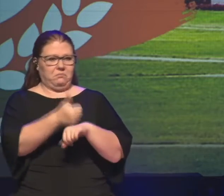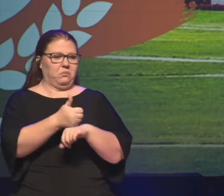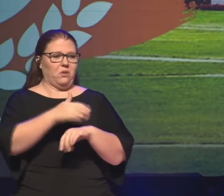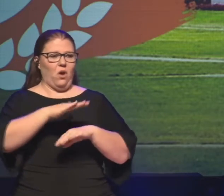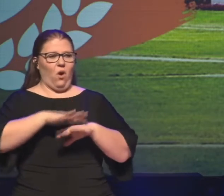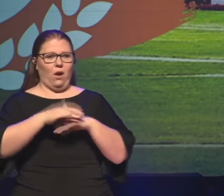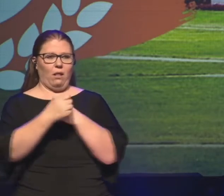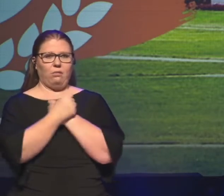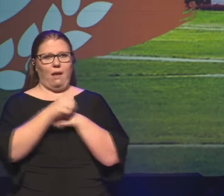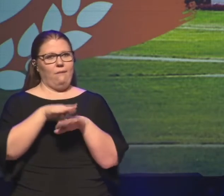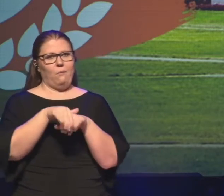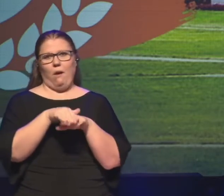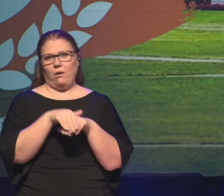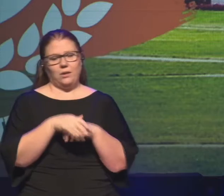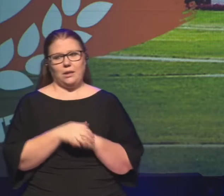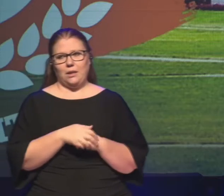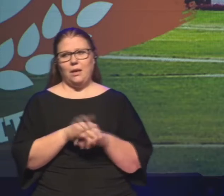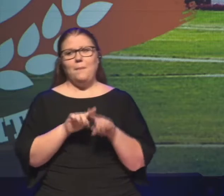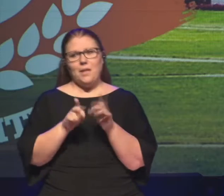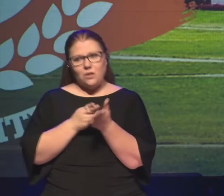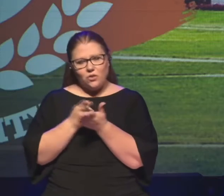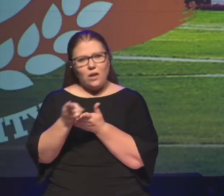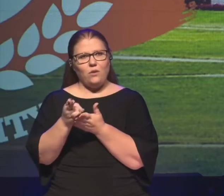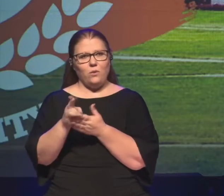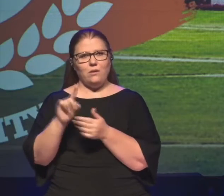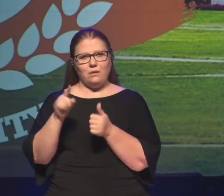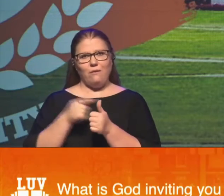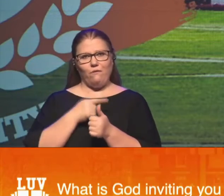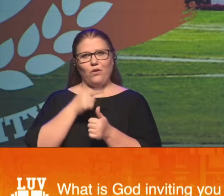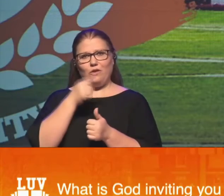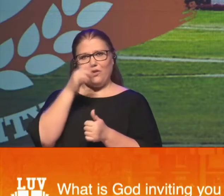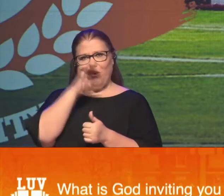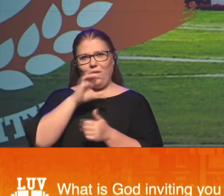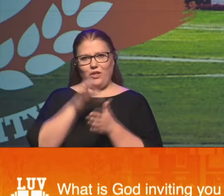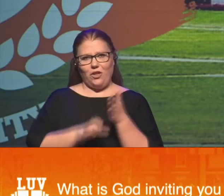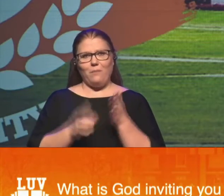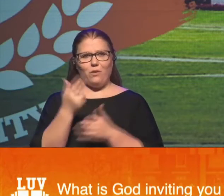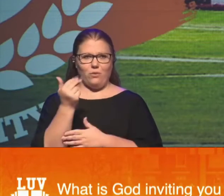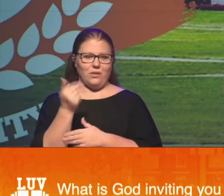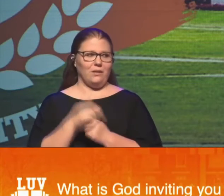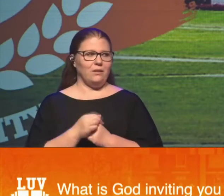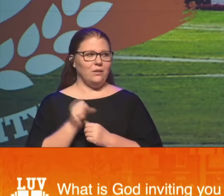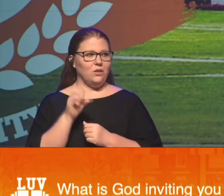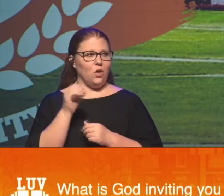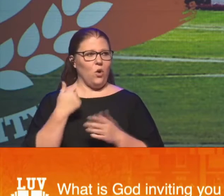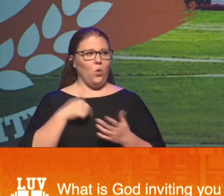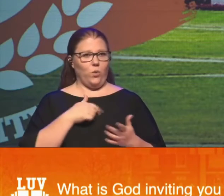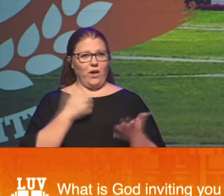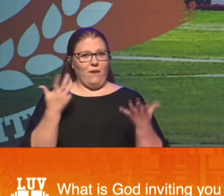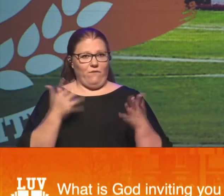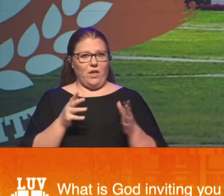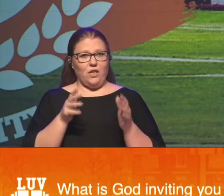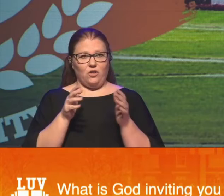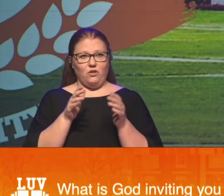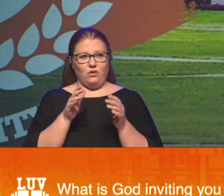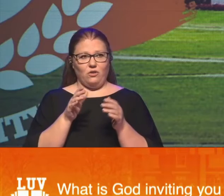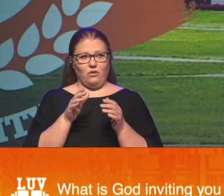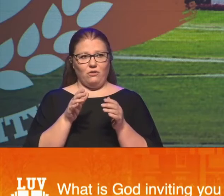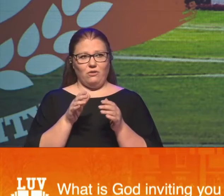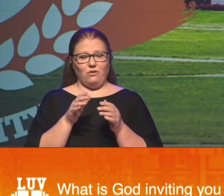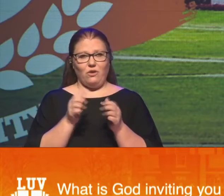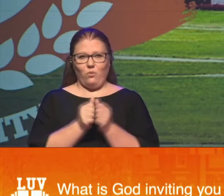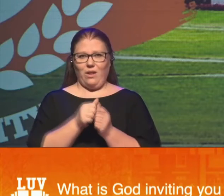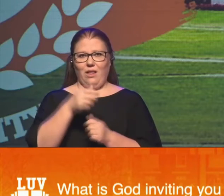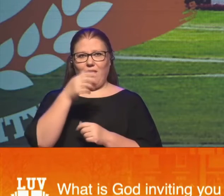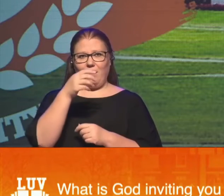love that has hypocrisy, but it's genuine. It's 1 Corinthians 13. So we're going to close this out with communion